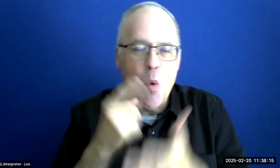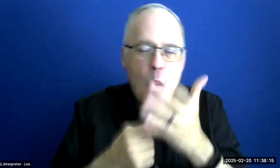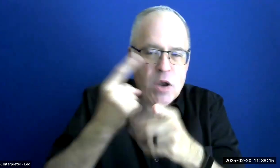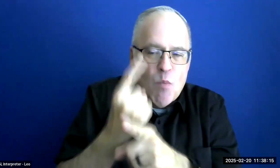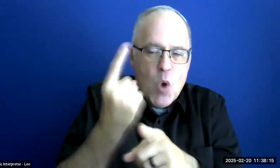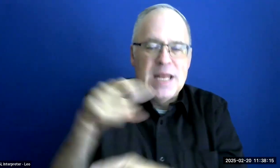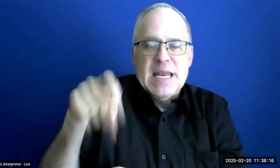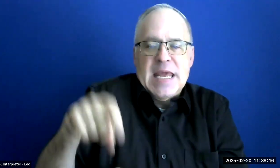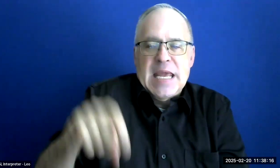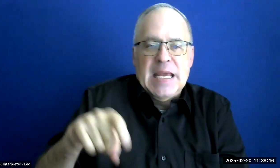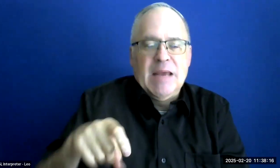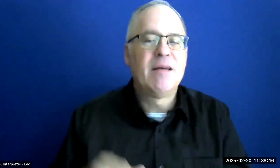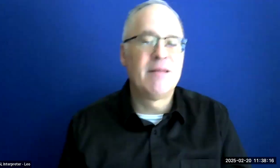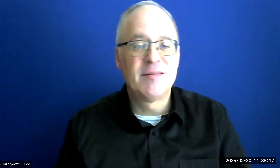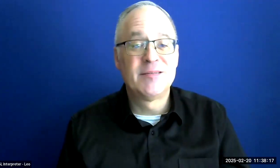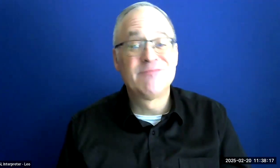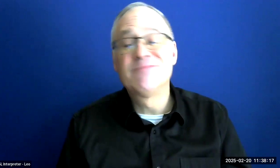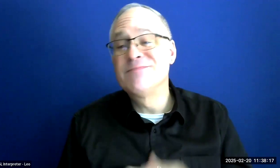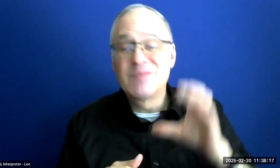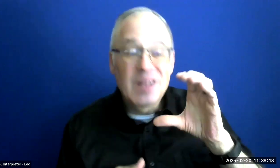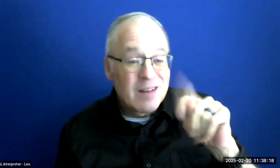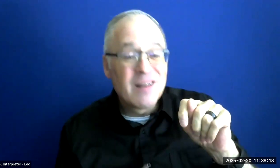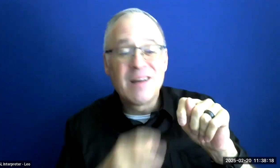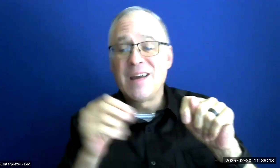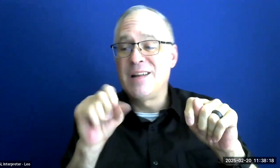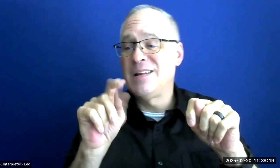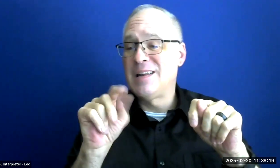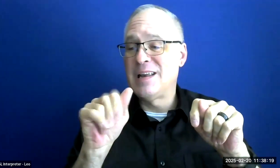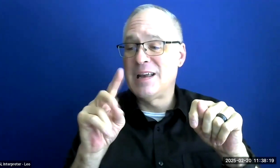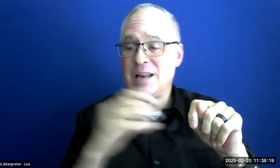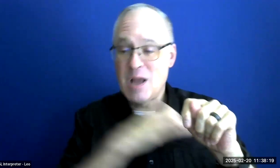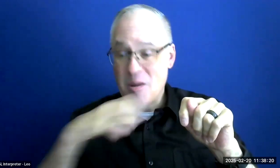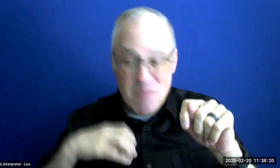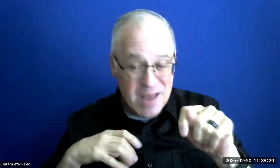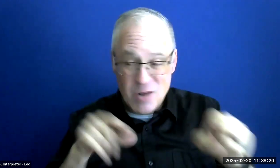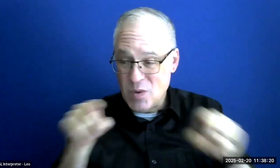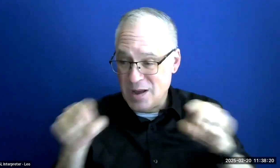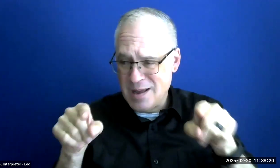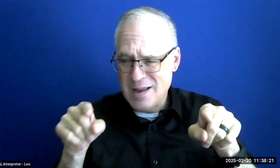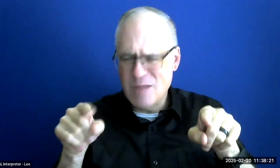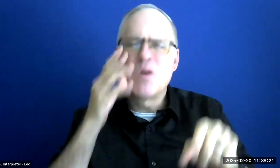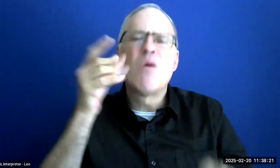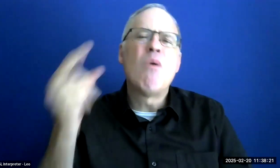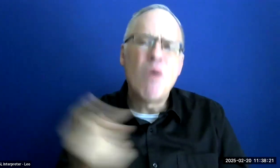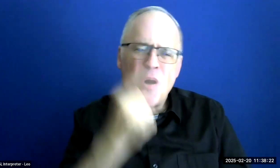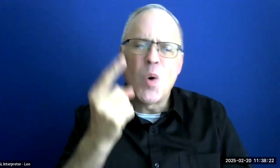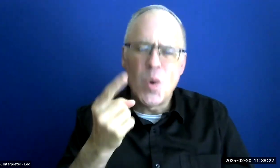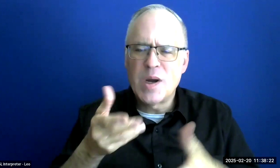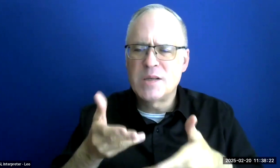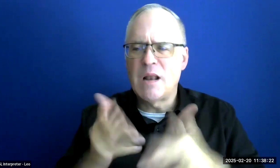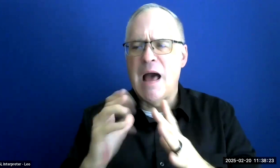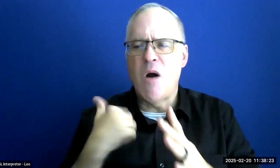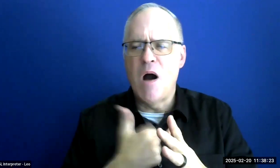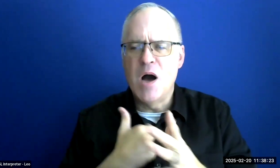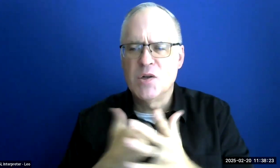the Connectional Table and the Standing Committee always do, there will always be opportunity for input into that process from others